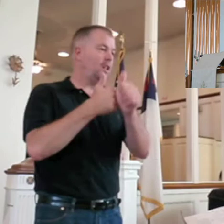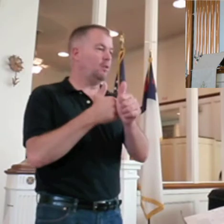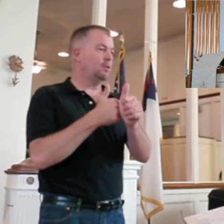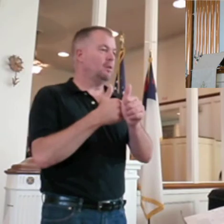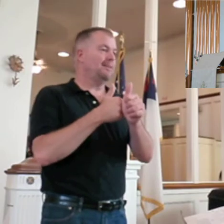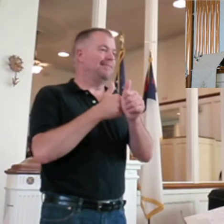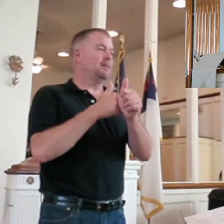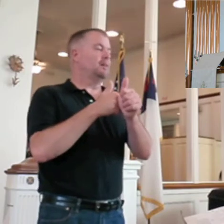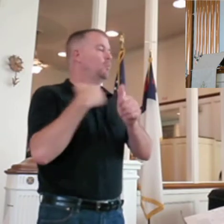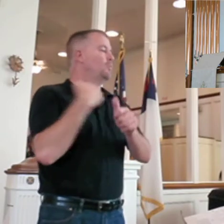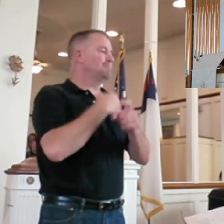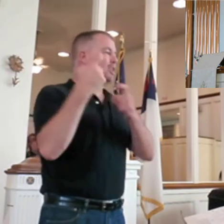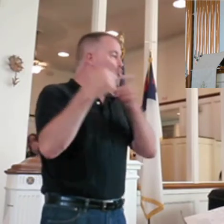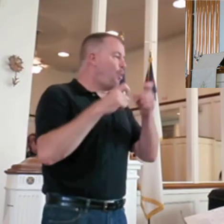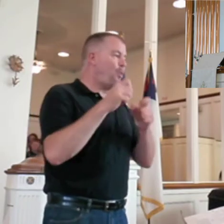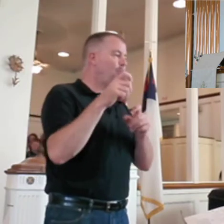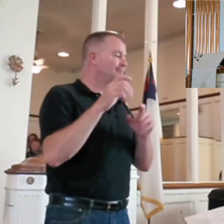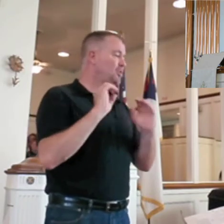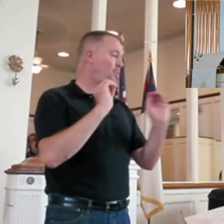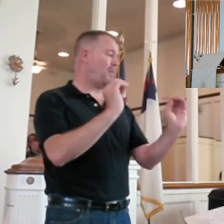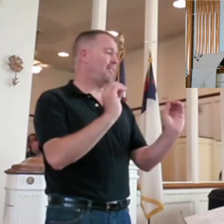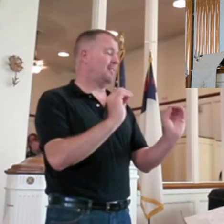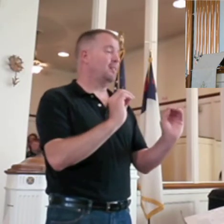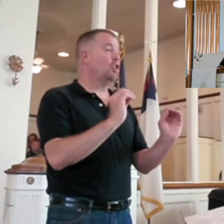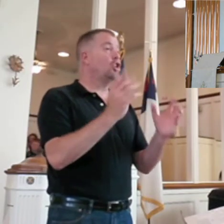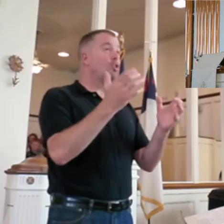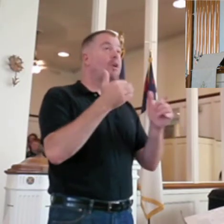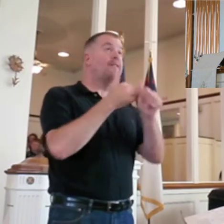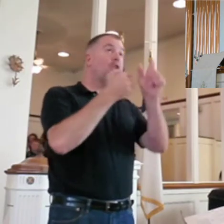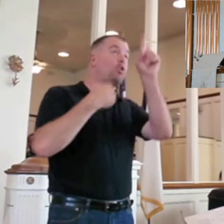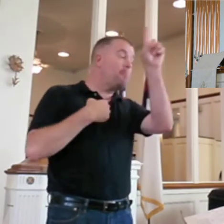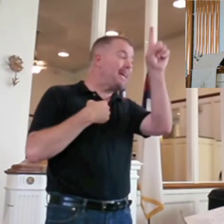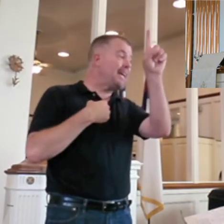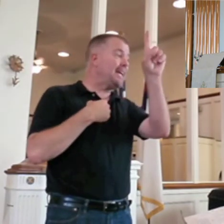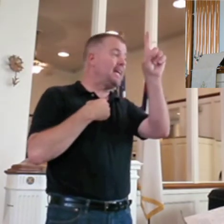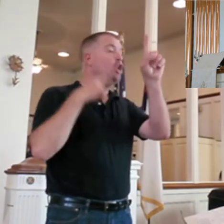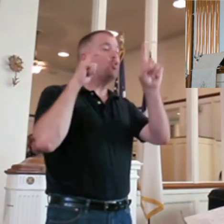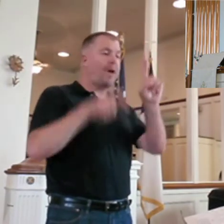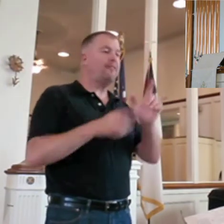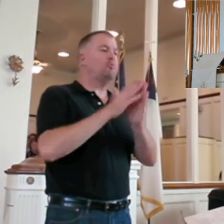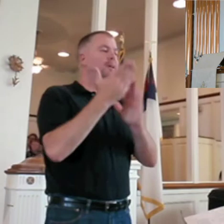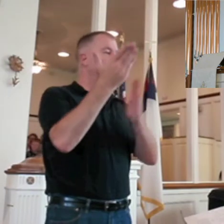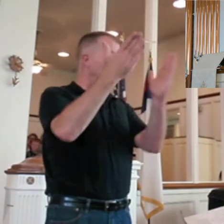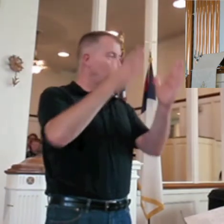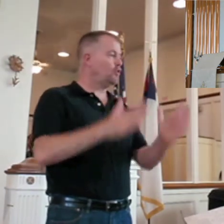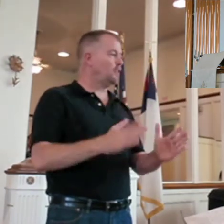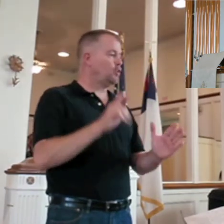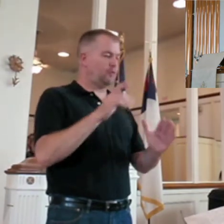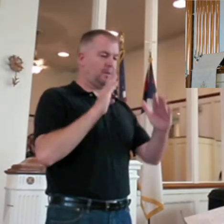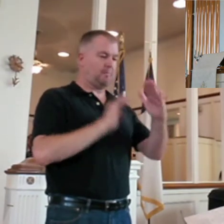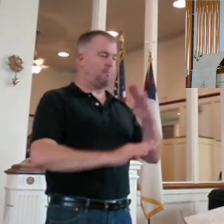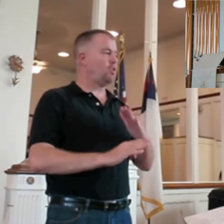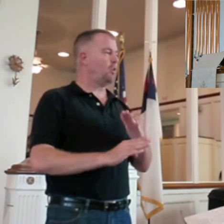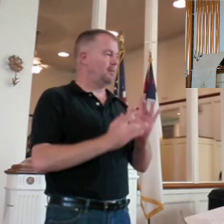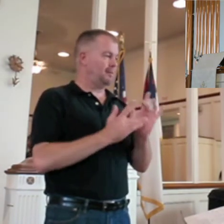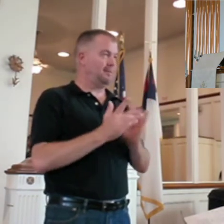it over nobody. Anyone who follows me, who wants to lead, must be servant, says